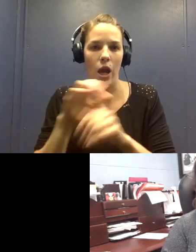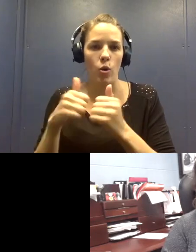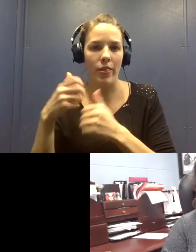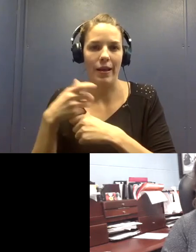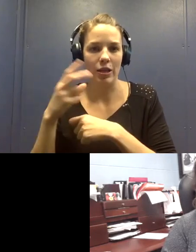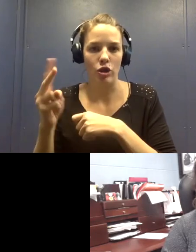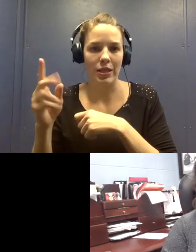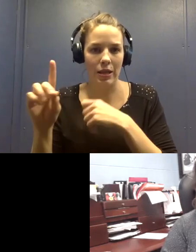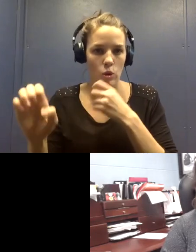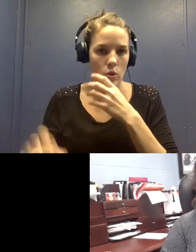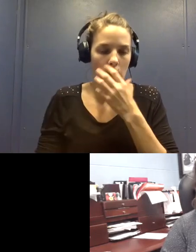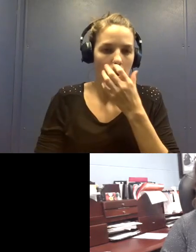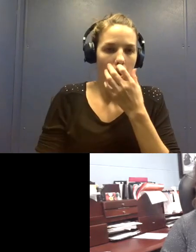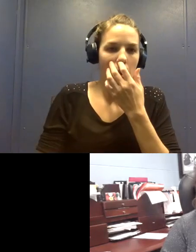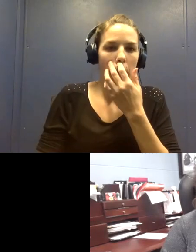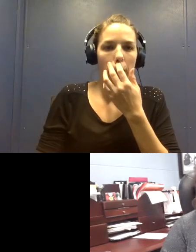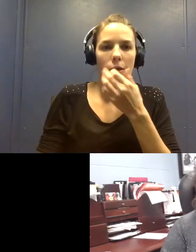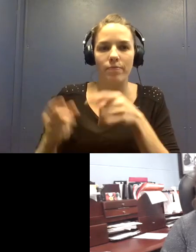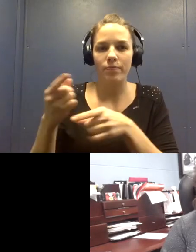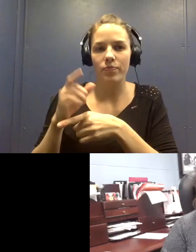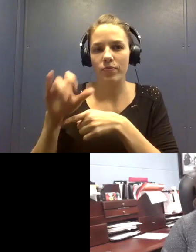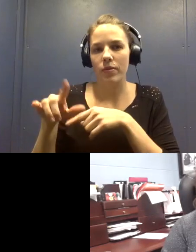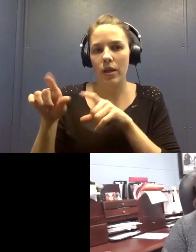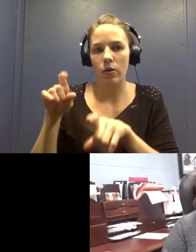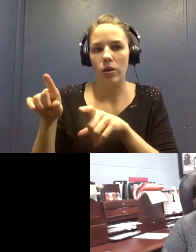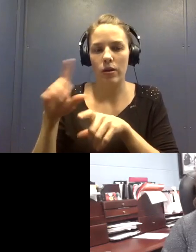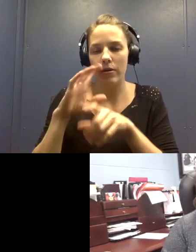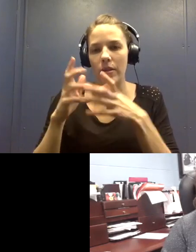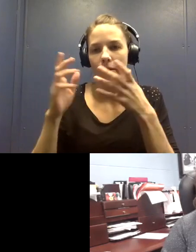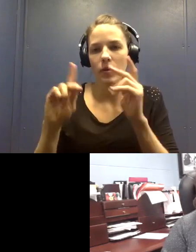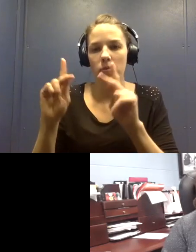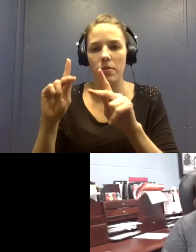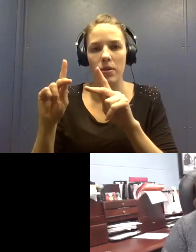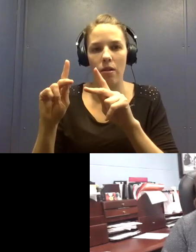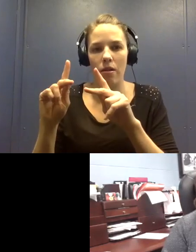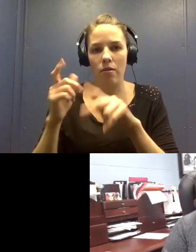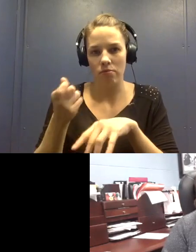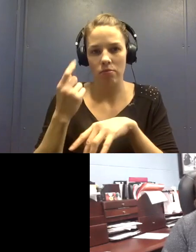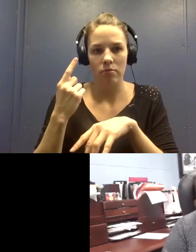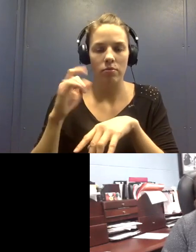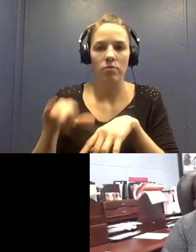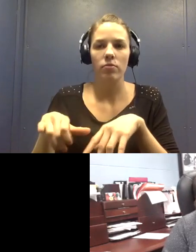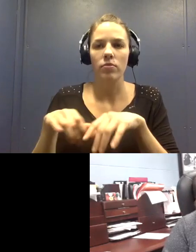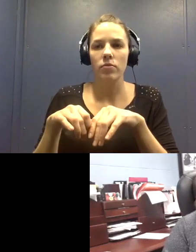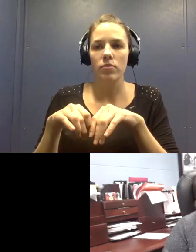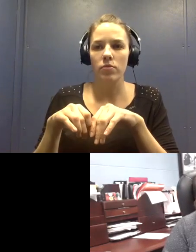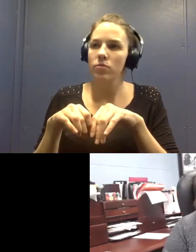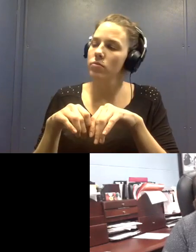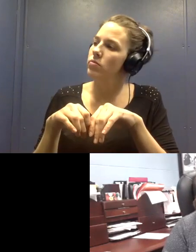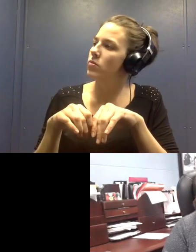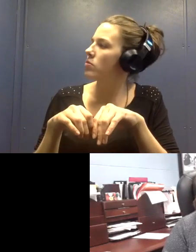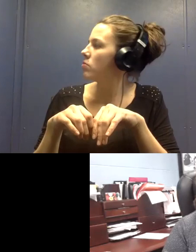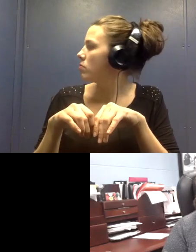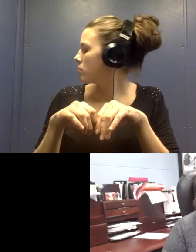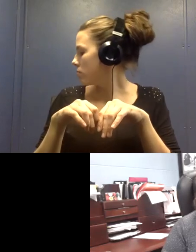dose? Right. Well, that's been the question of a lot of folks, and I certainly understand that. We do